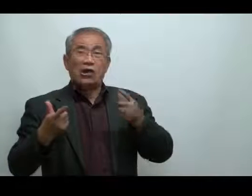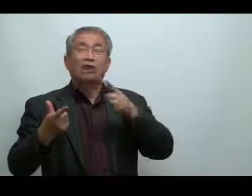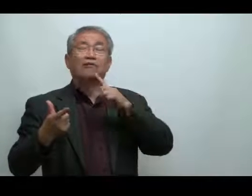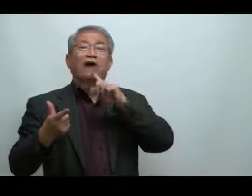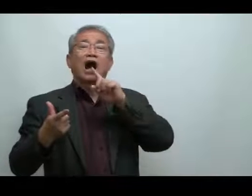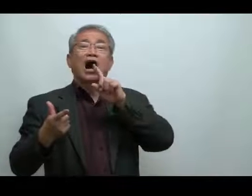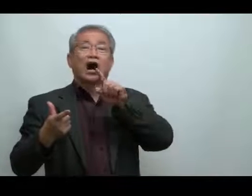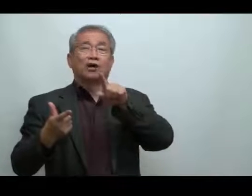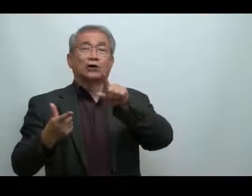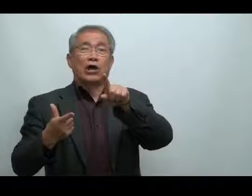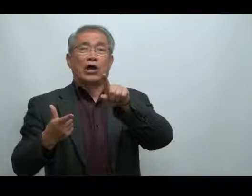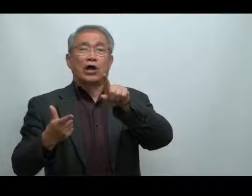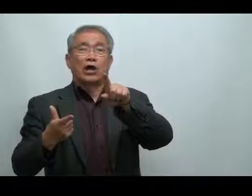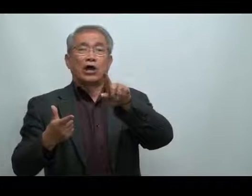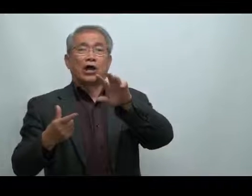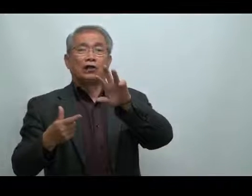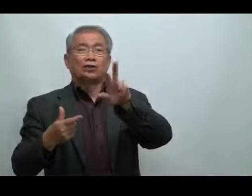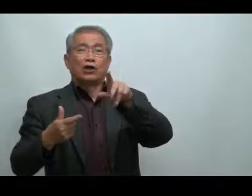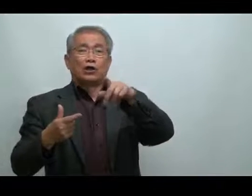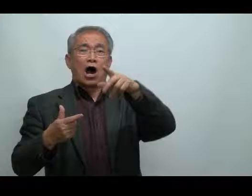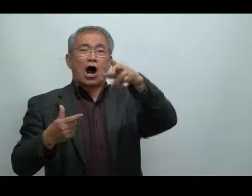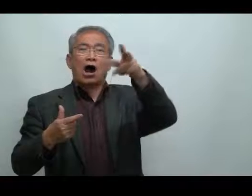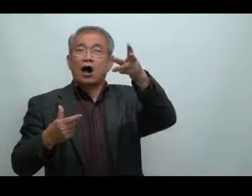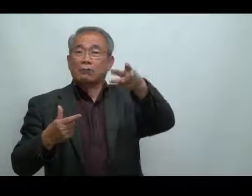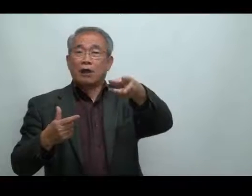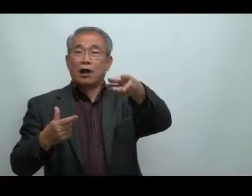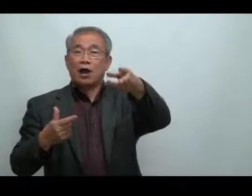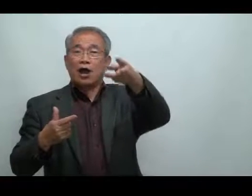saved a wretch like me.